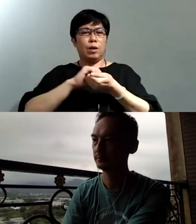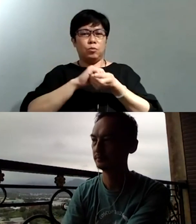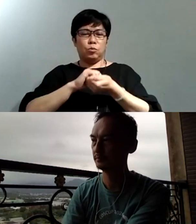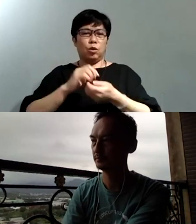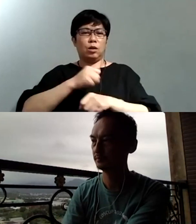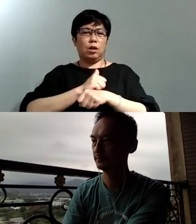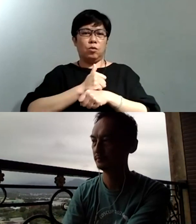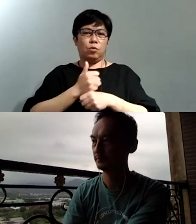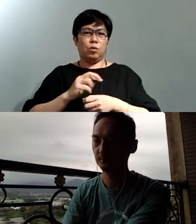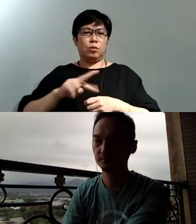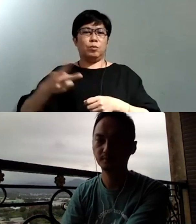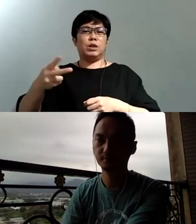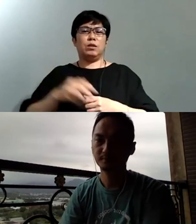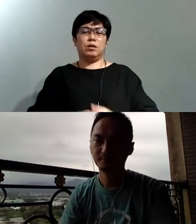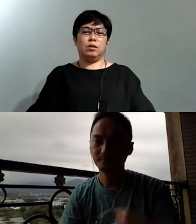How about Keen?